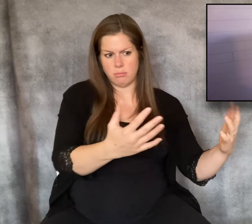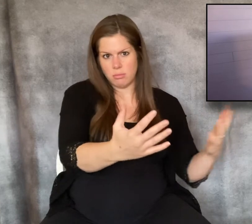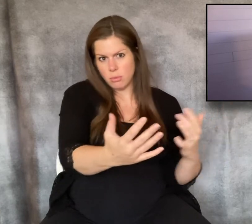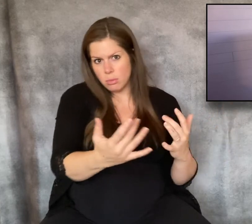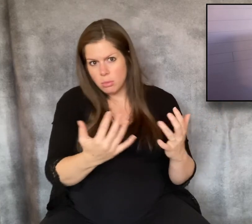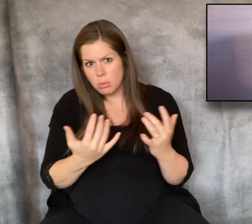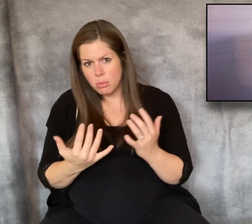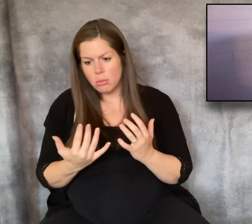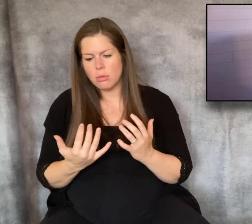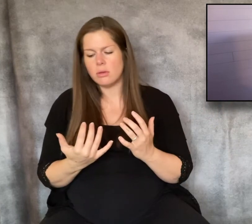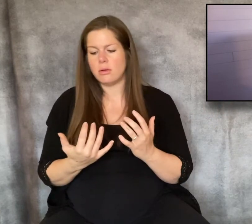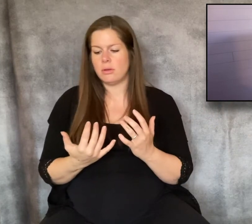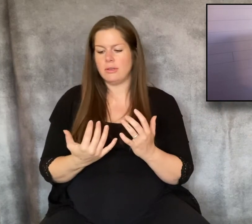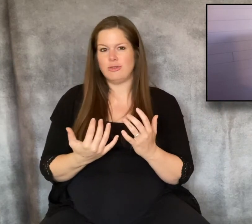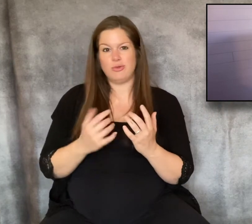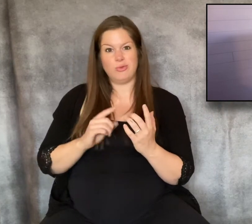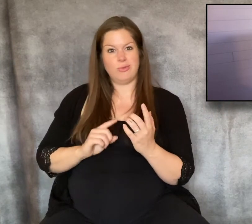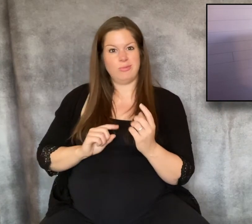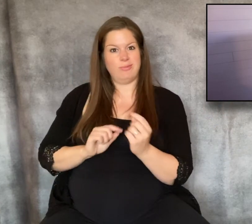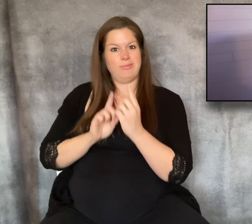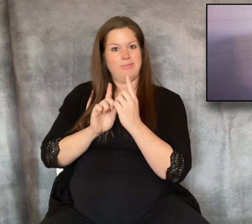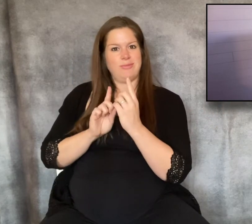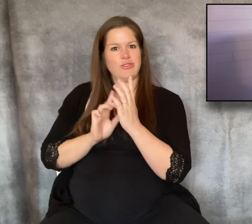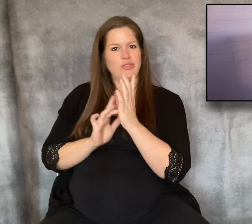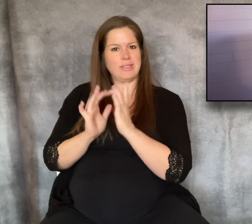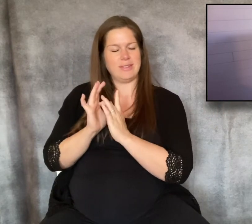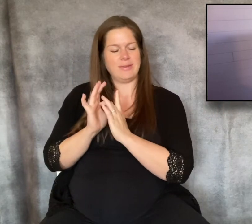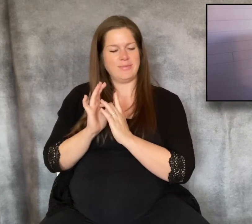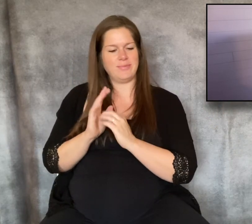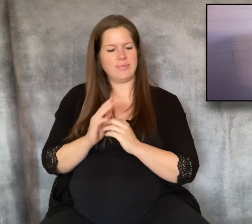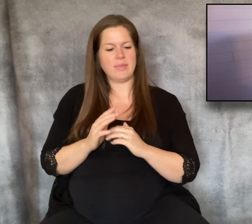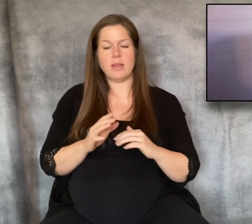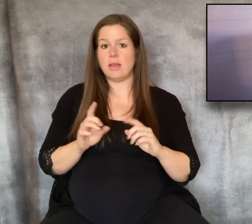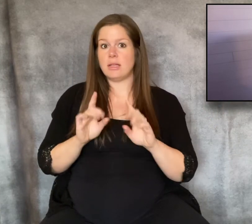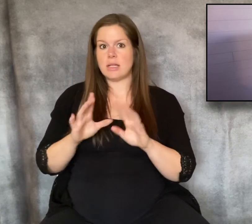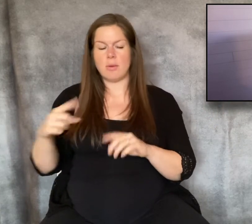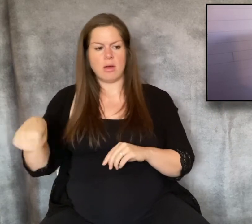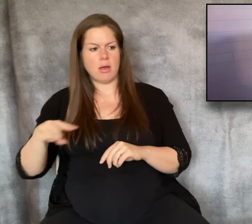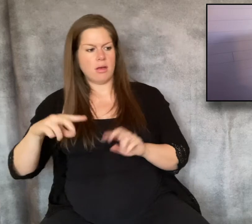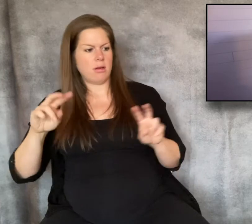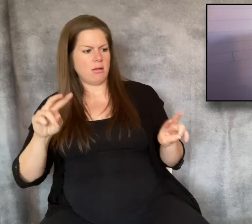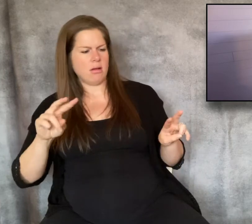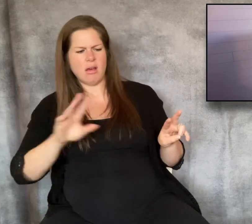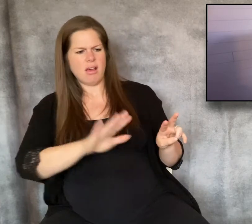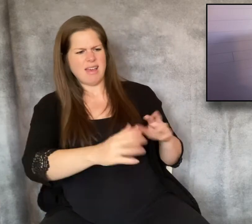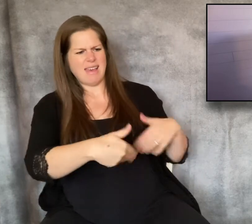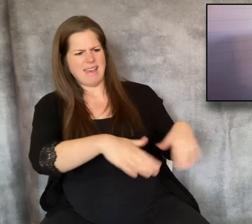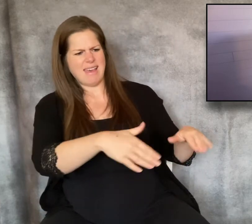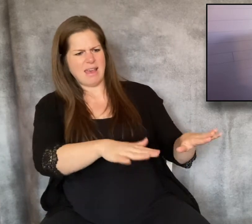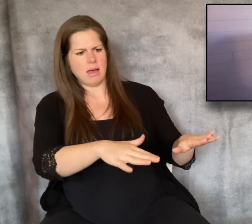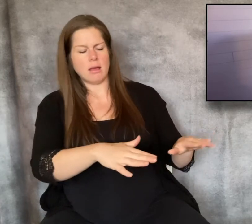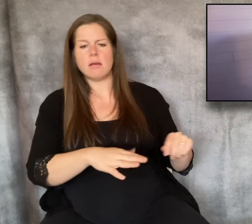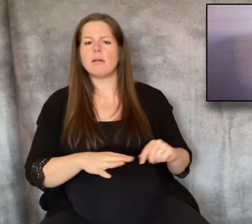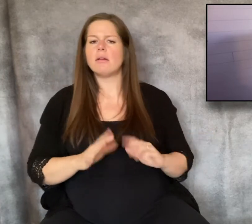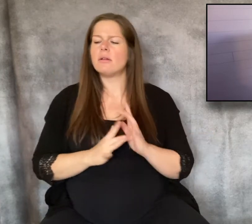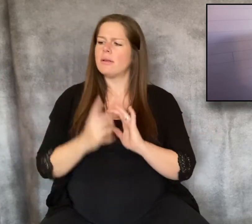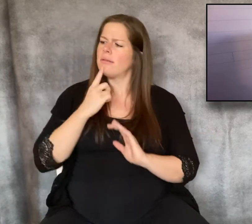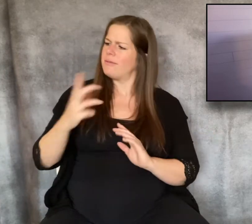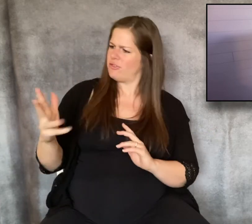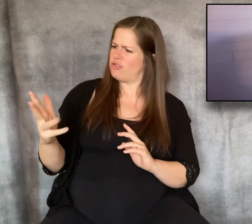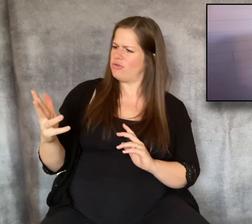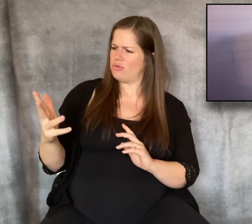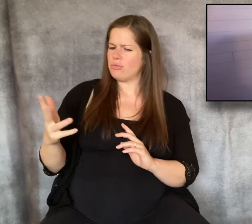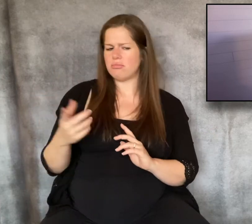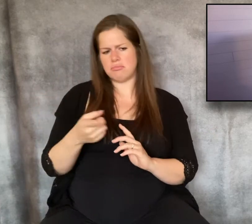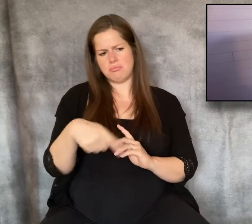Jesus said, let the little children come to me, and do not hinder them, for to such belongs the kingdom